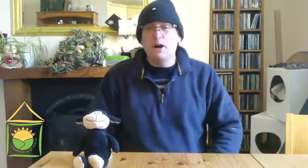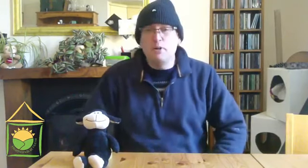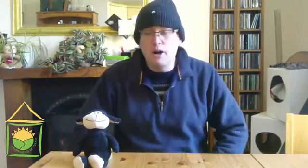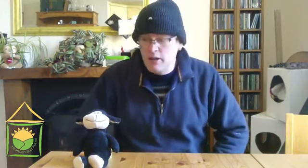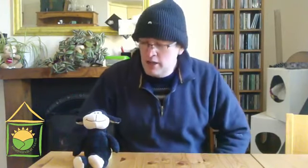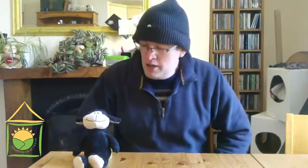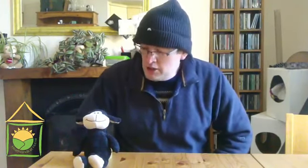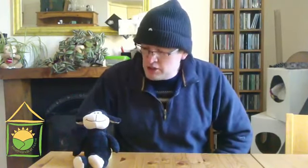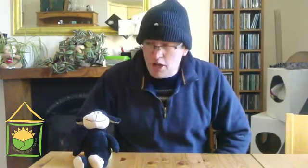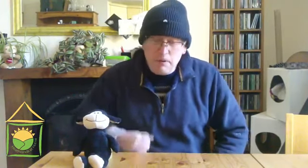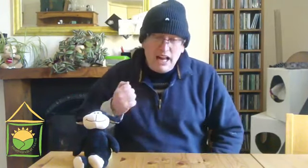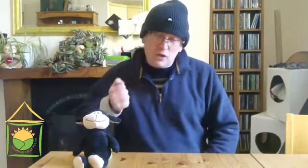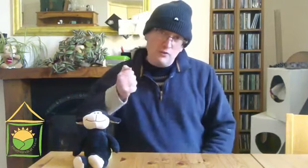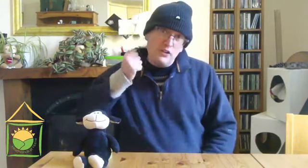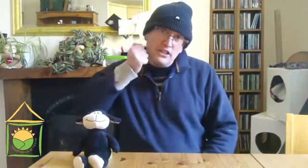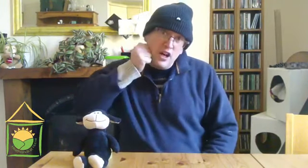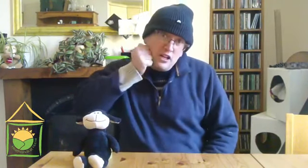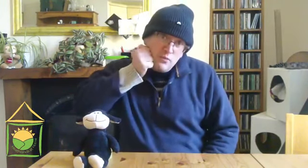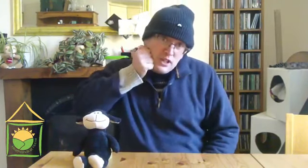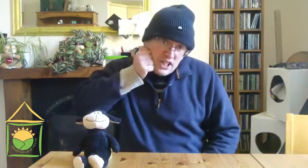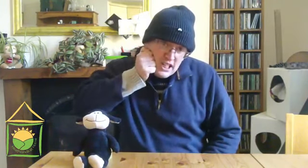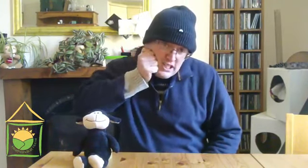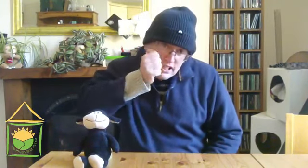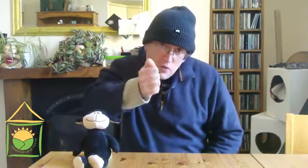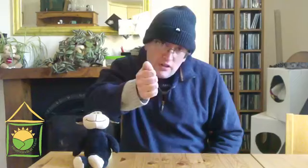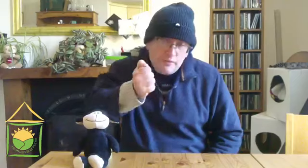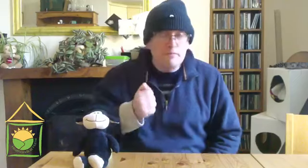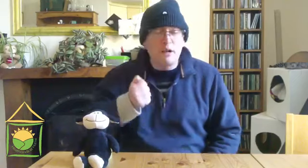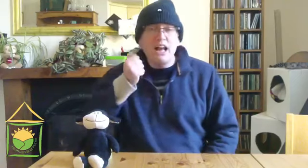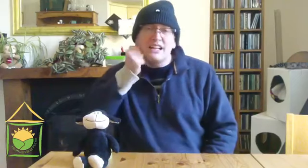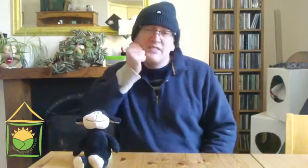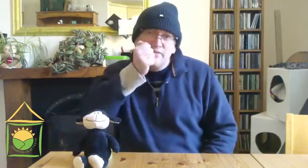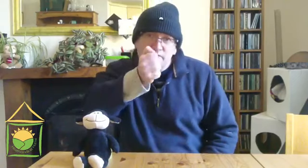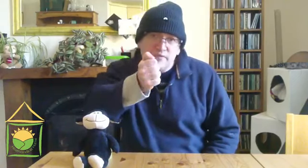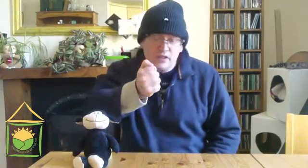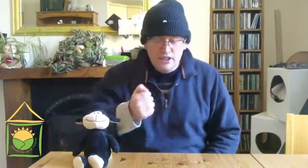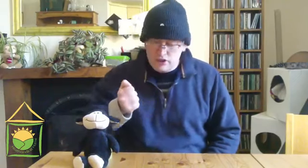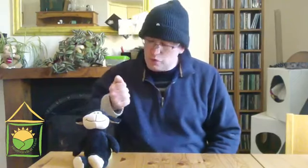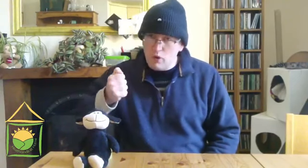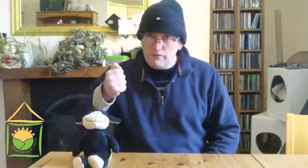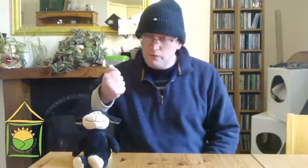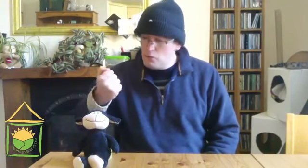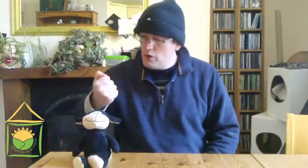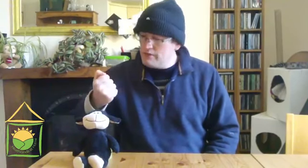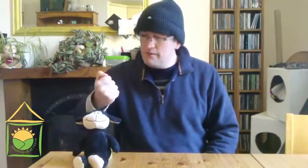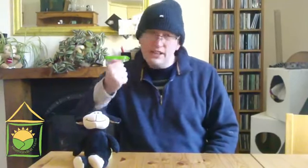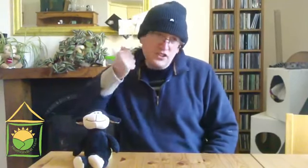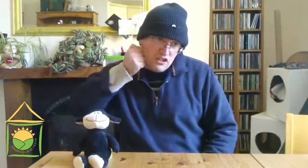bar. So black we've already done, which is this one, black. Just one fist across